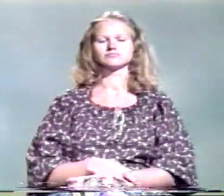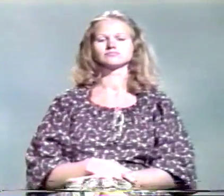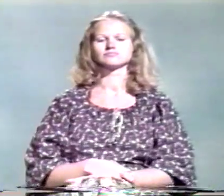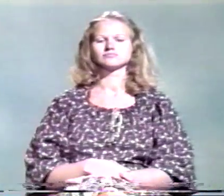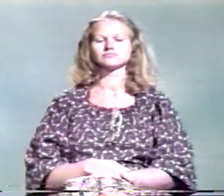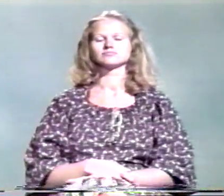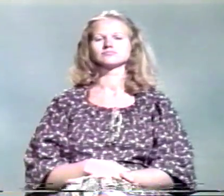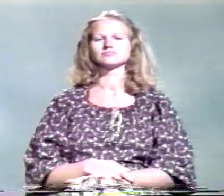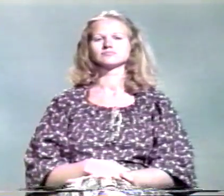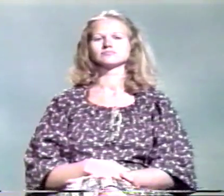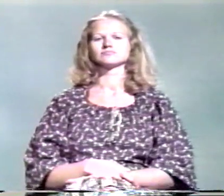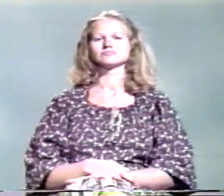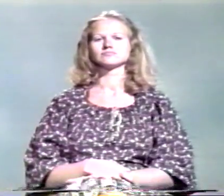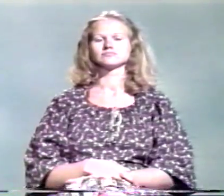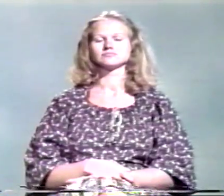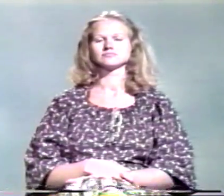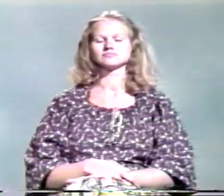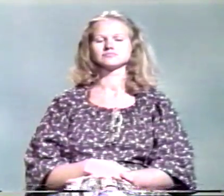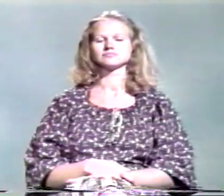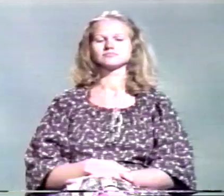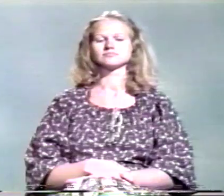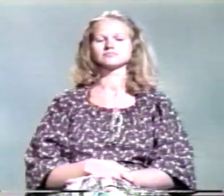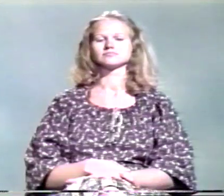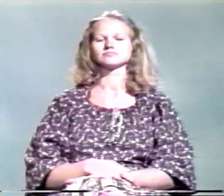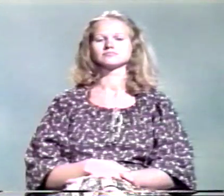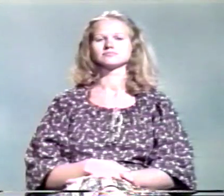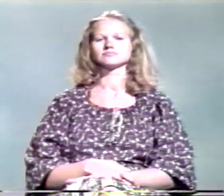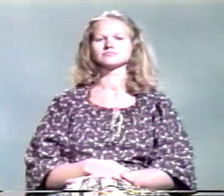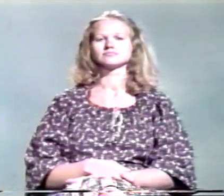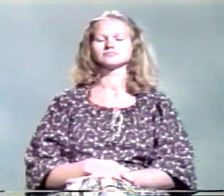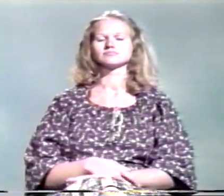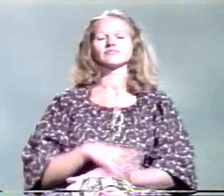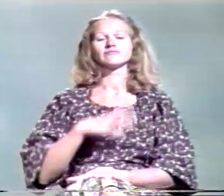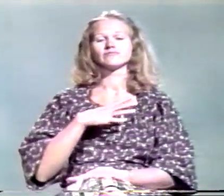Fine. We put the blanket down and the two of us lay down on it.